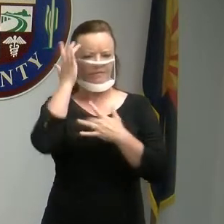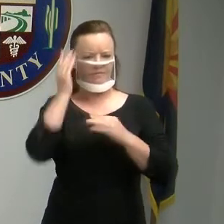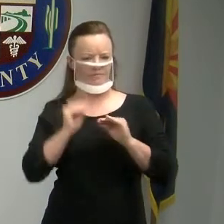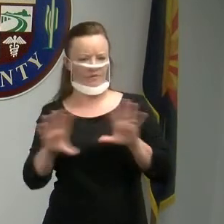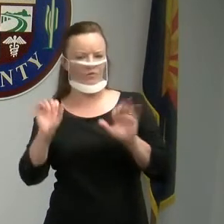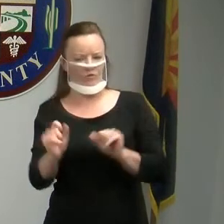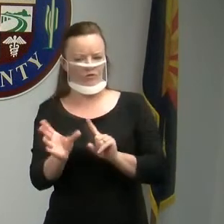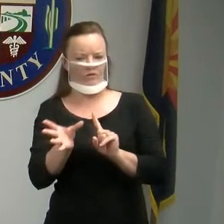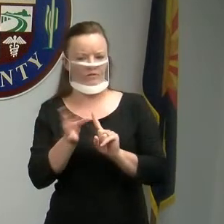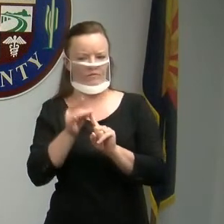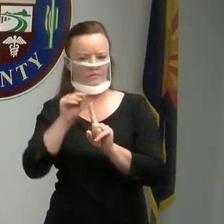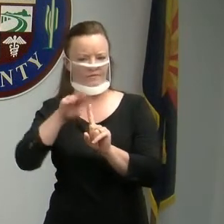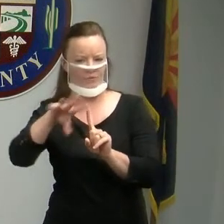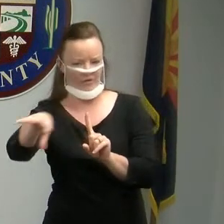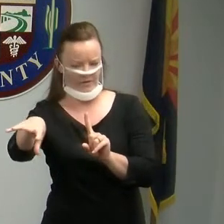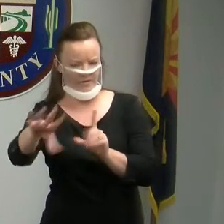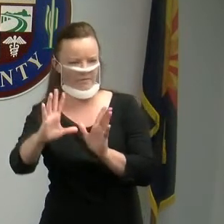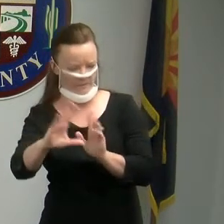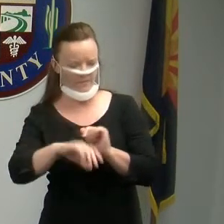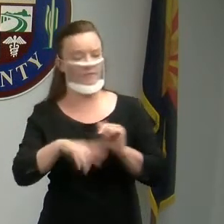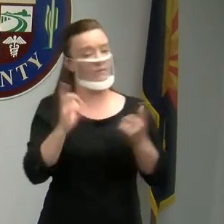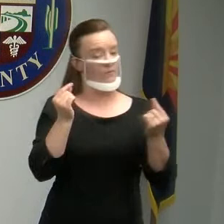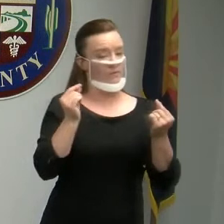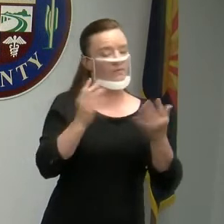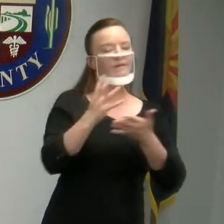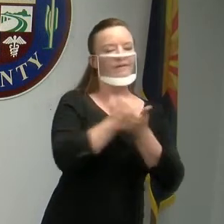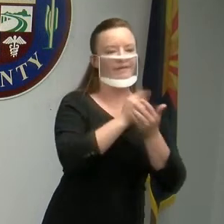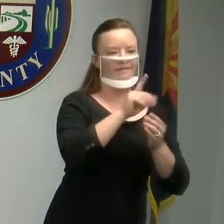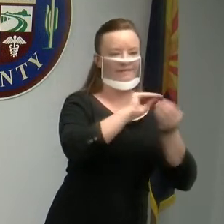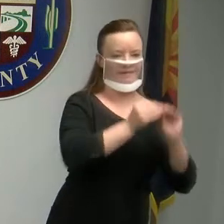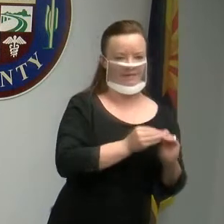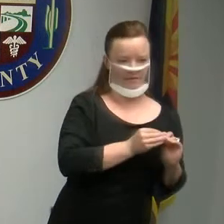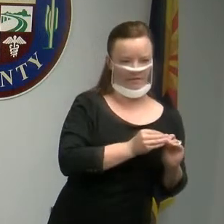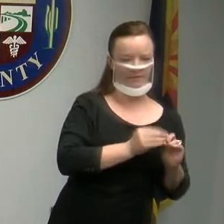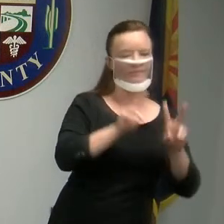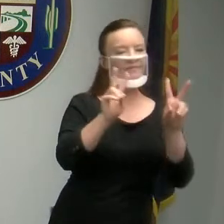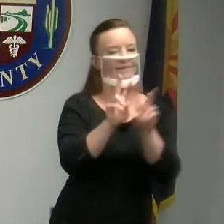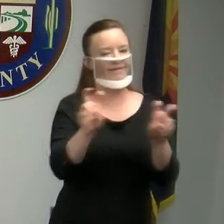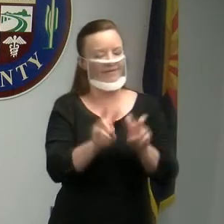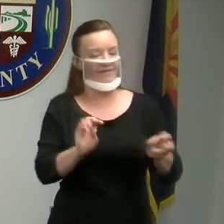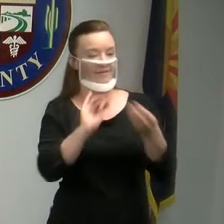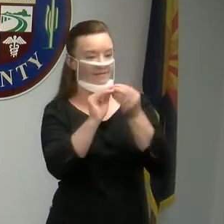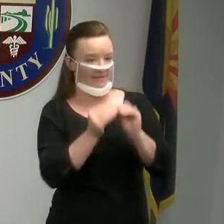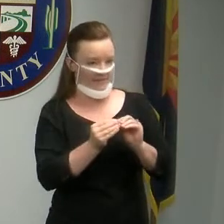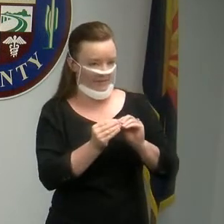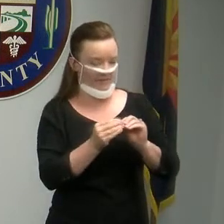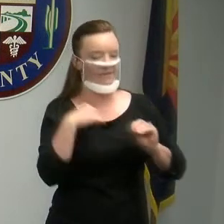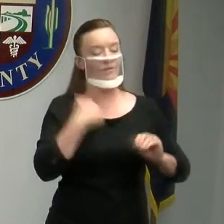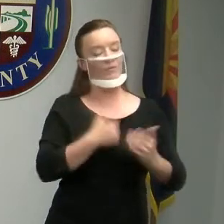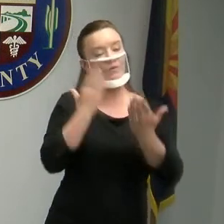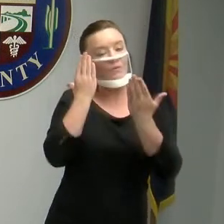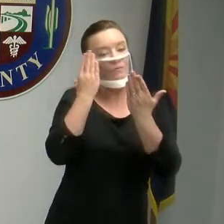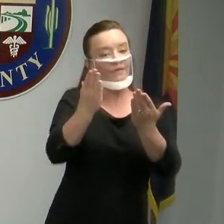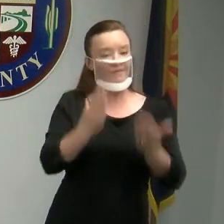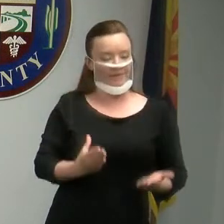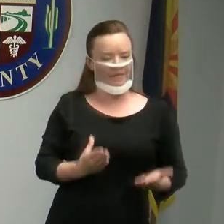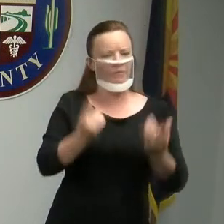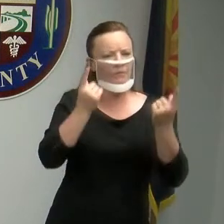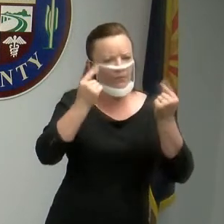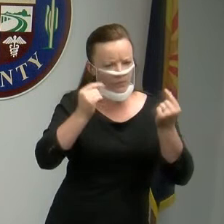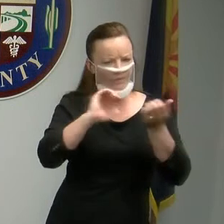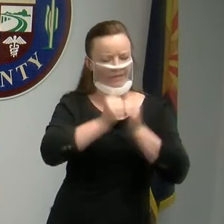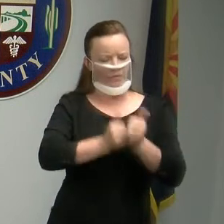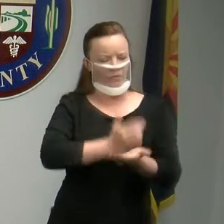data, analyze the data, and make recommendations for interventions to stop the spread of disease